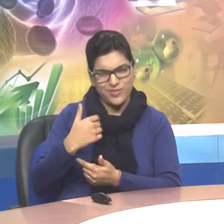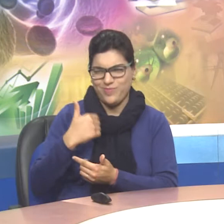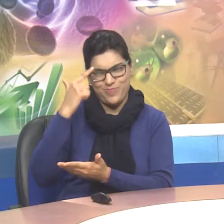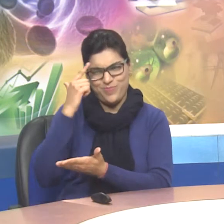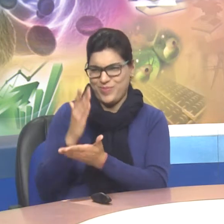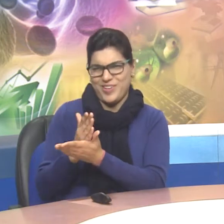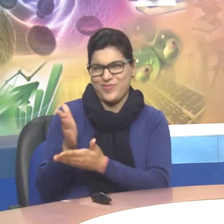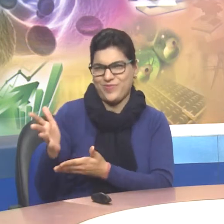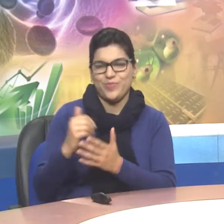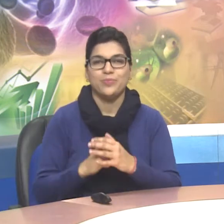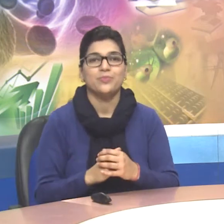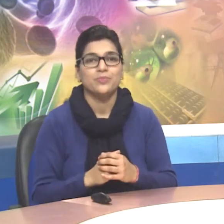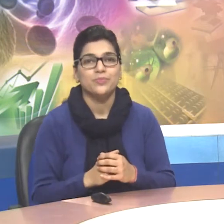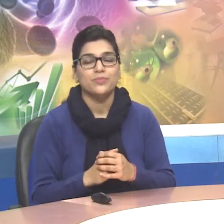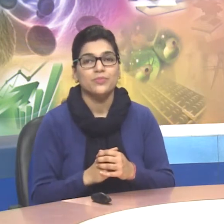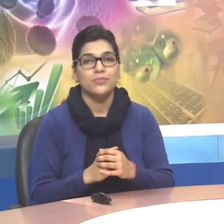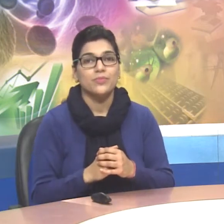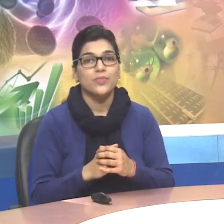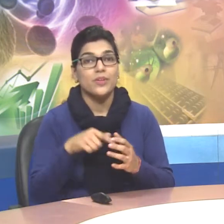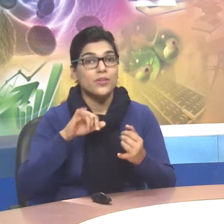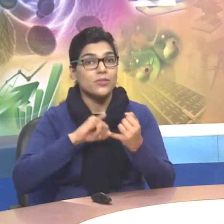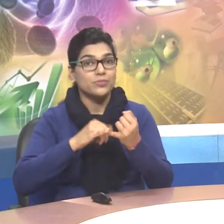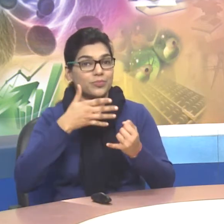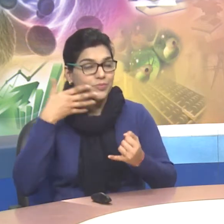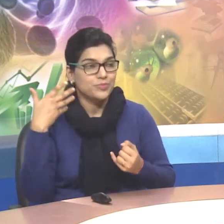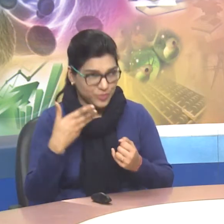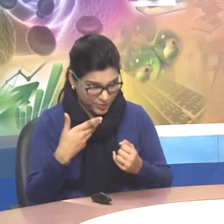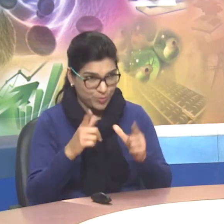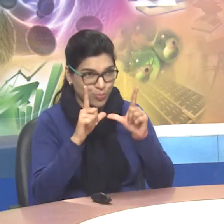In fact, you look very beautiful.